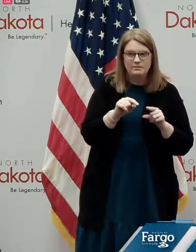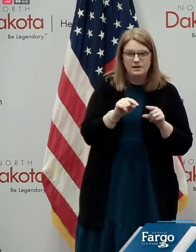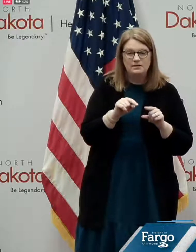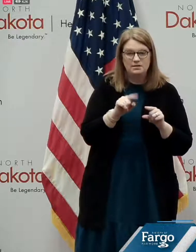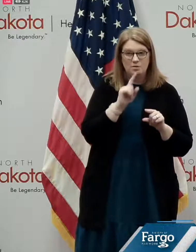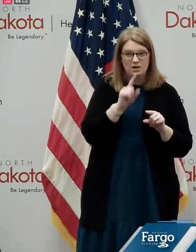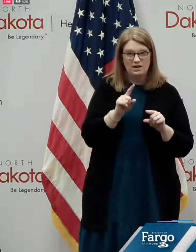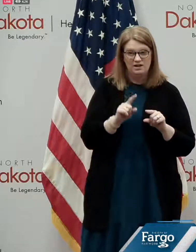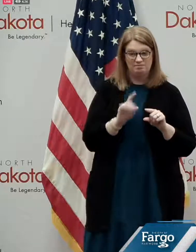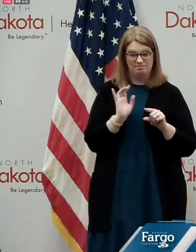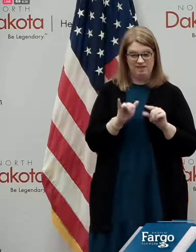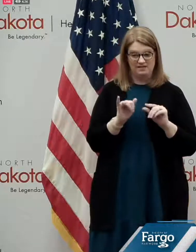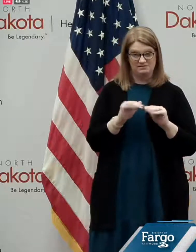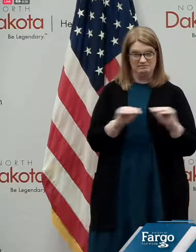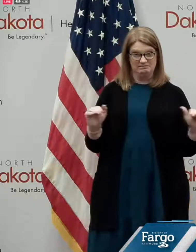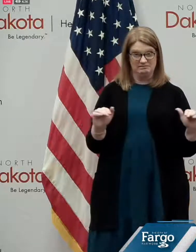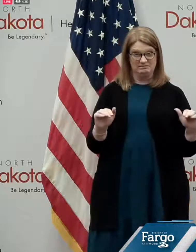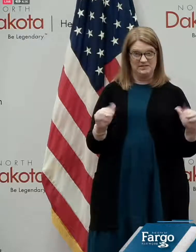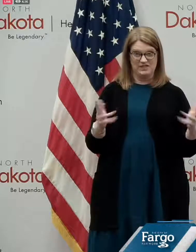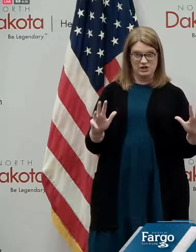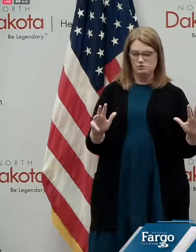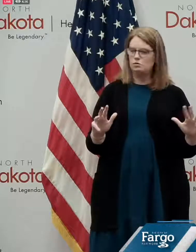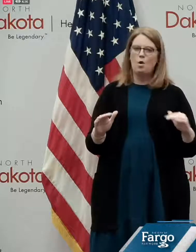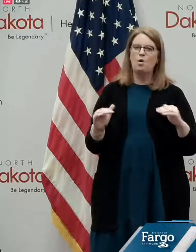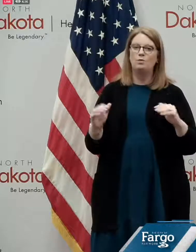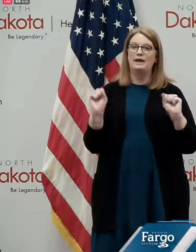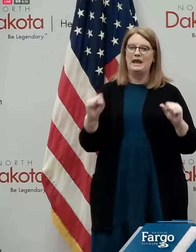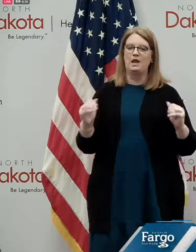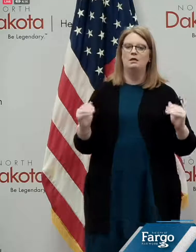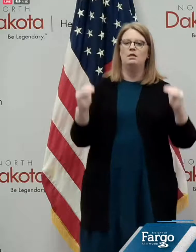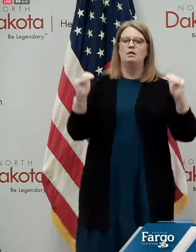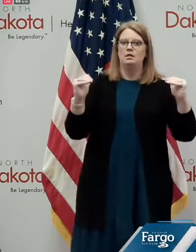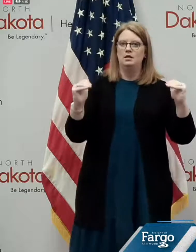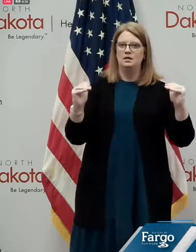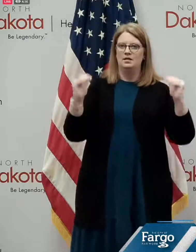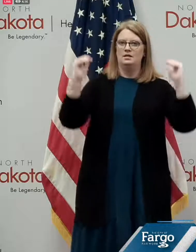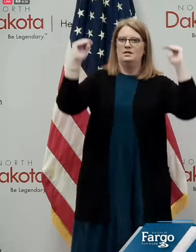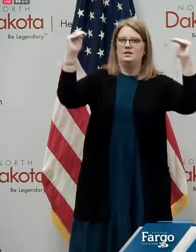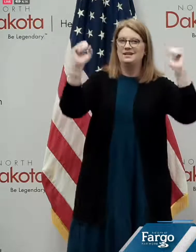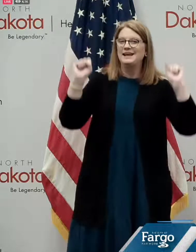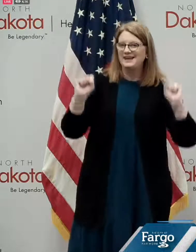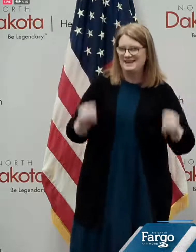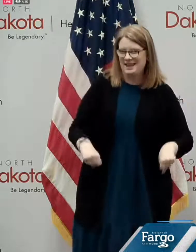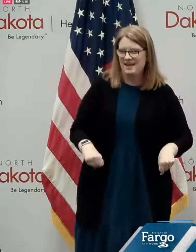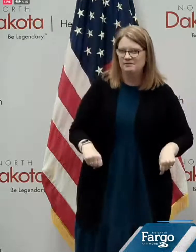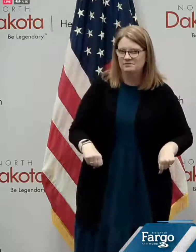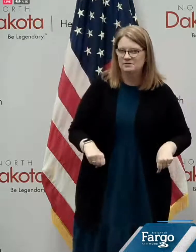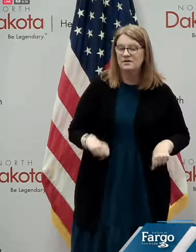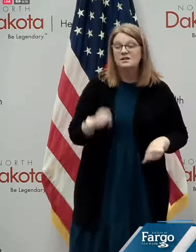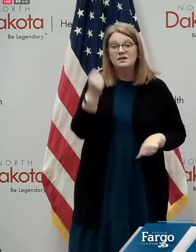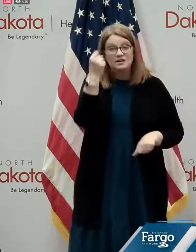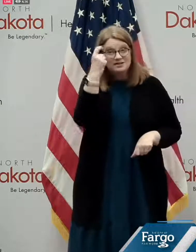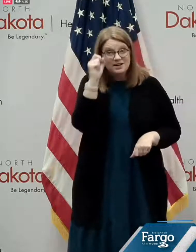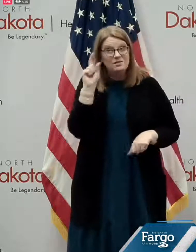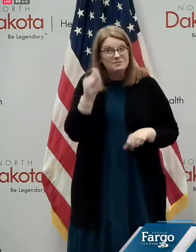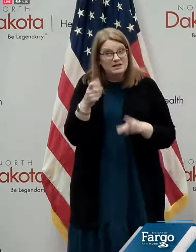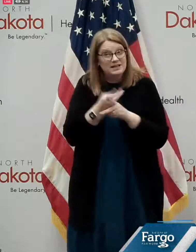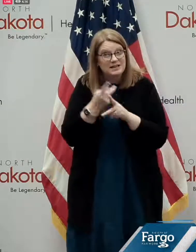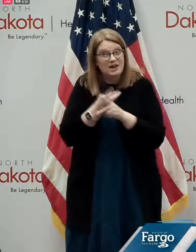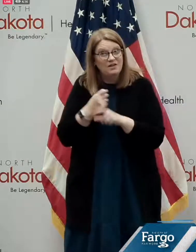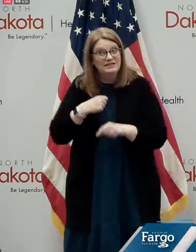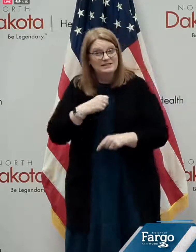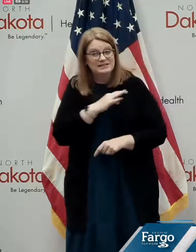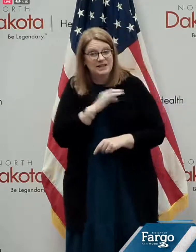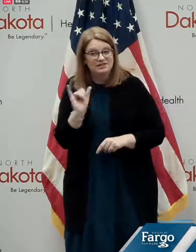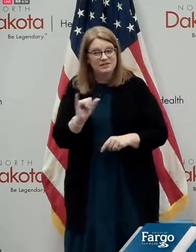go higher. The thing, as I said earlier, what we want to pay attention to is healthcare staff. And so again, our daily positivity rate, which